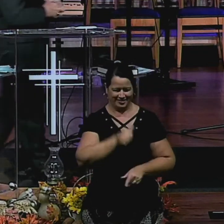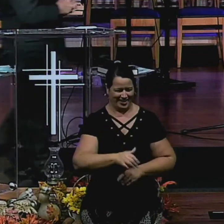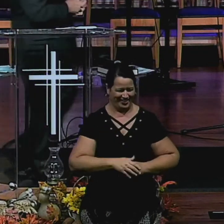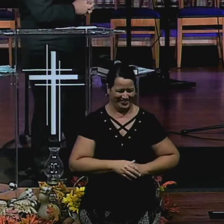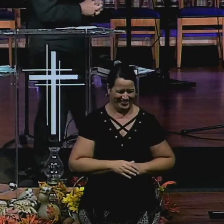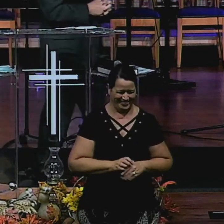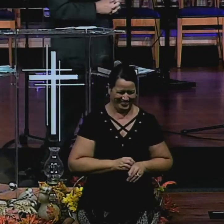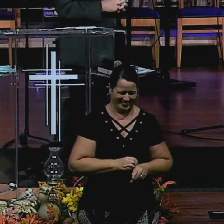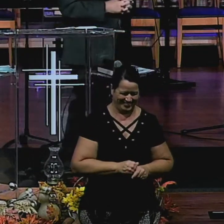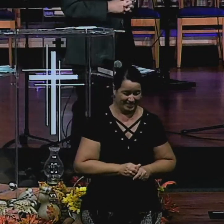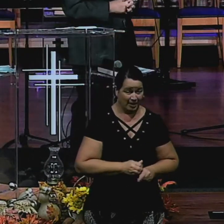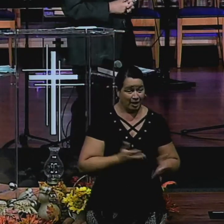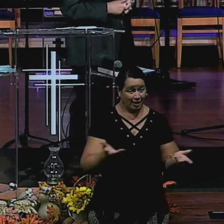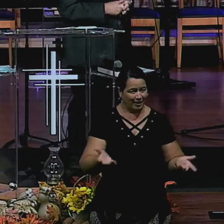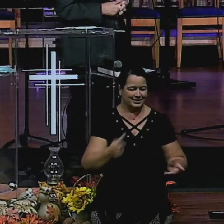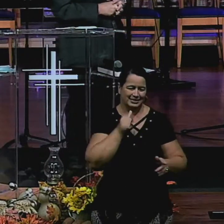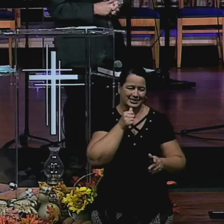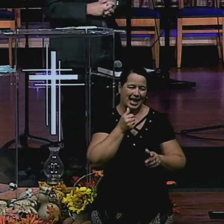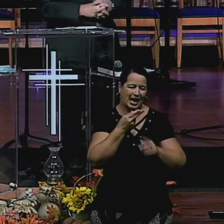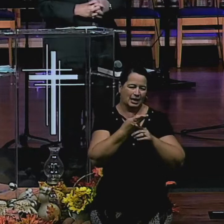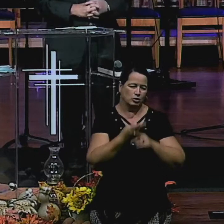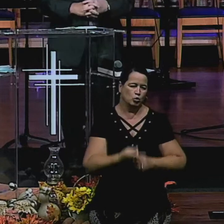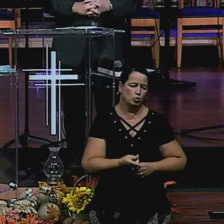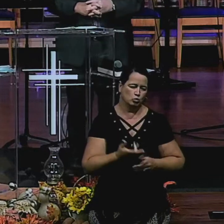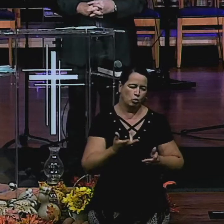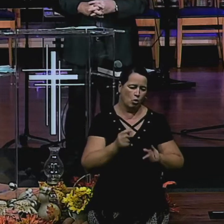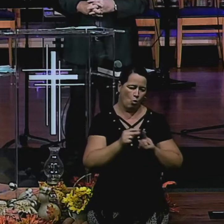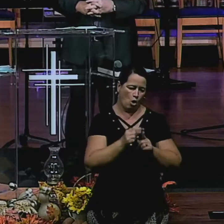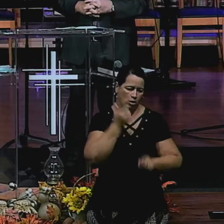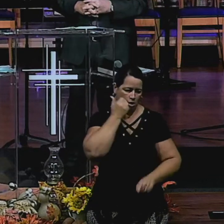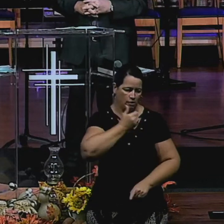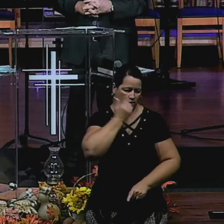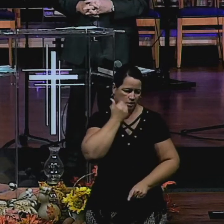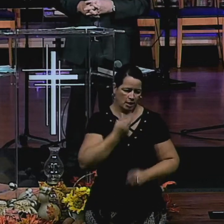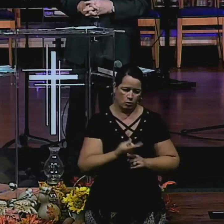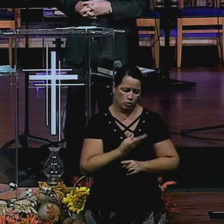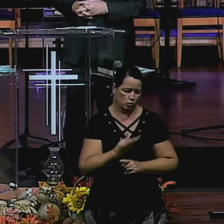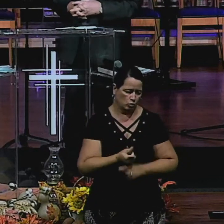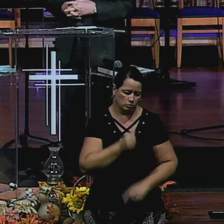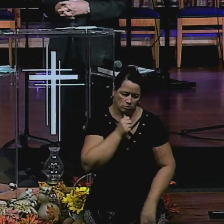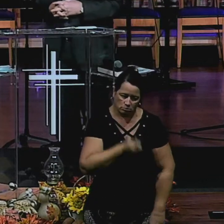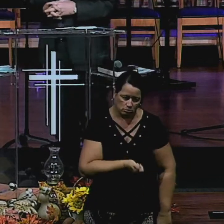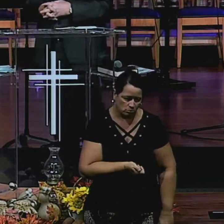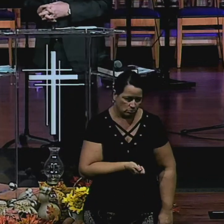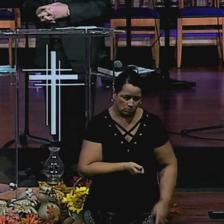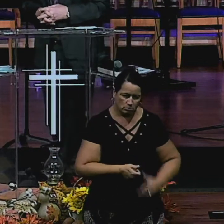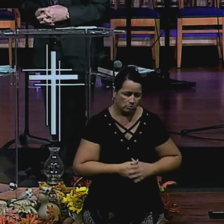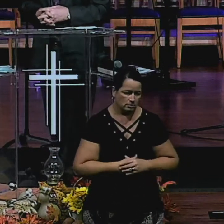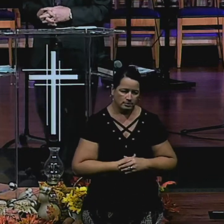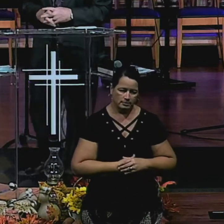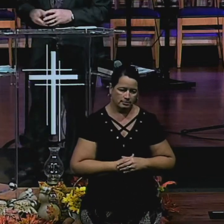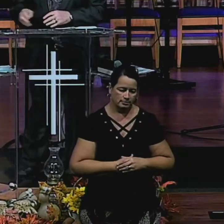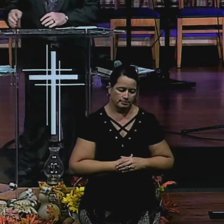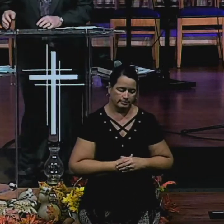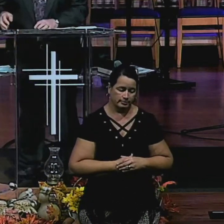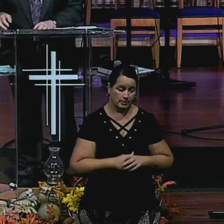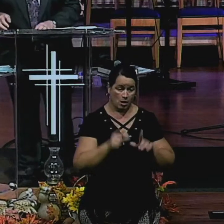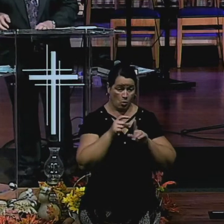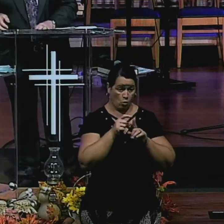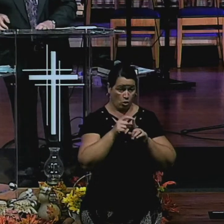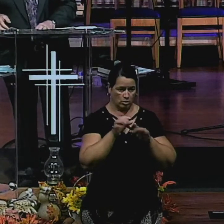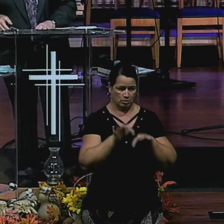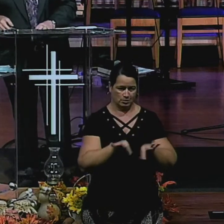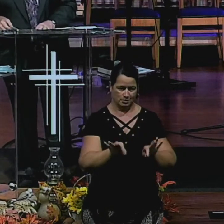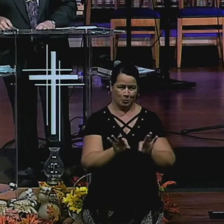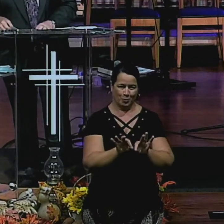on. No, so it's not a word we use every day. But this word